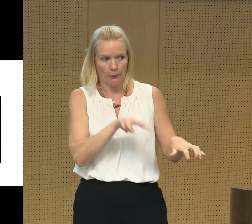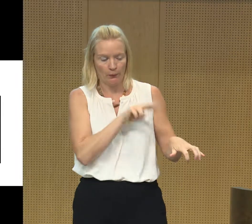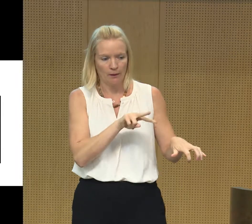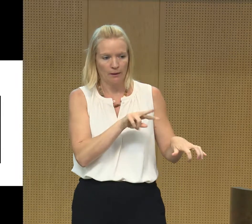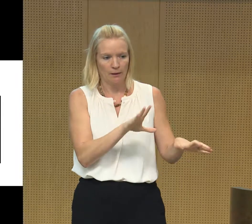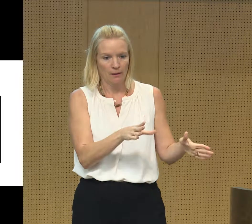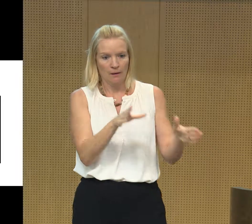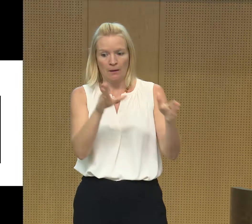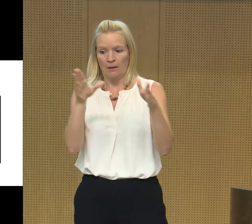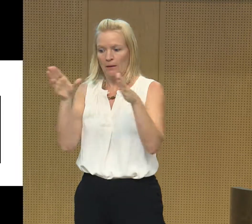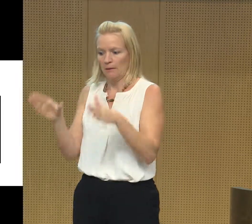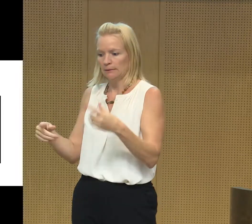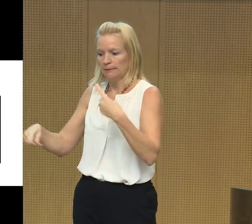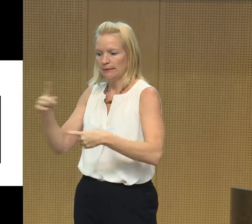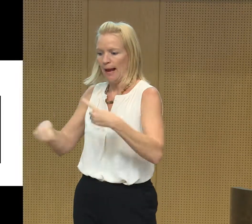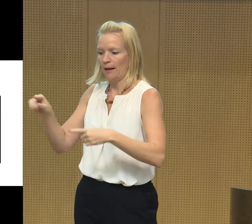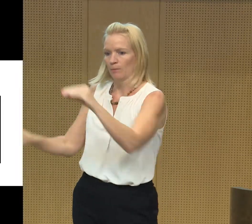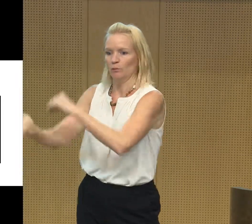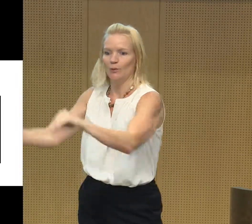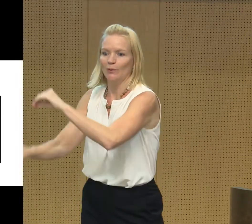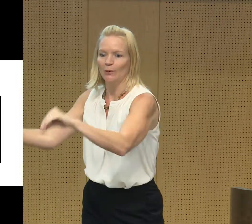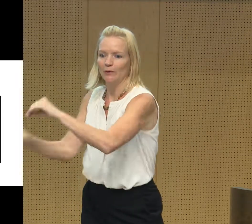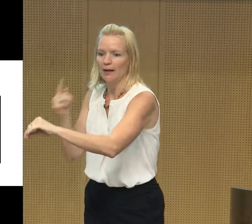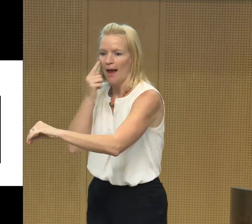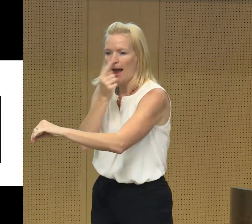as when we're reading sign language.